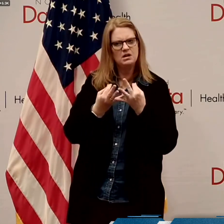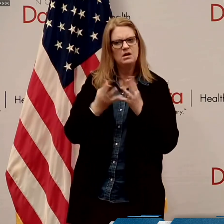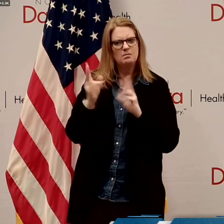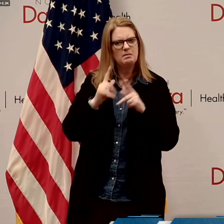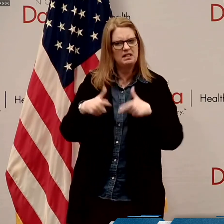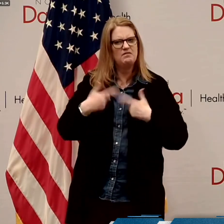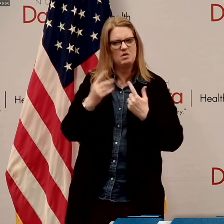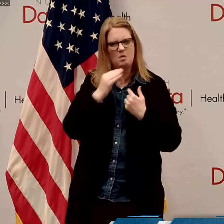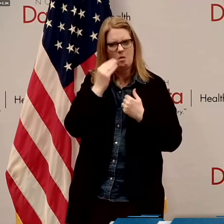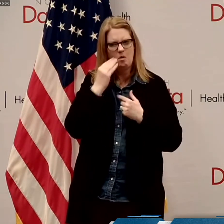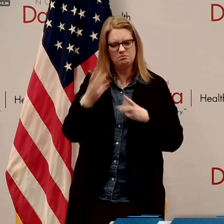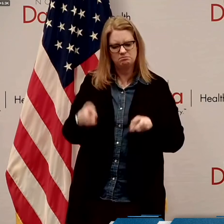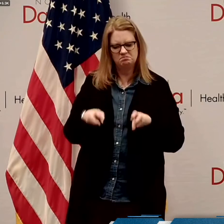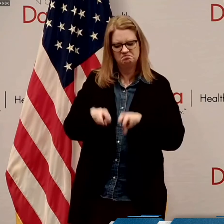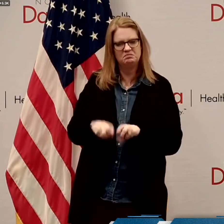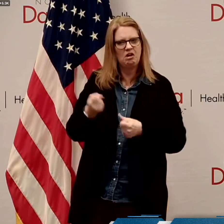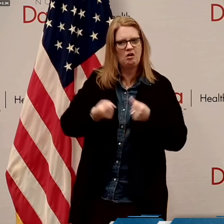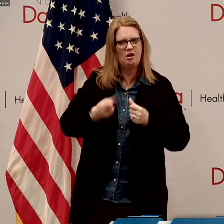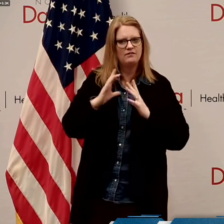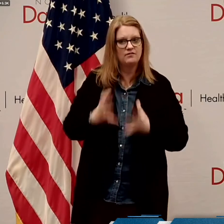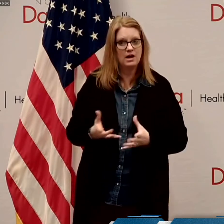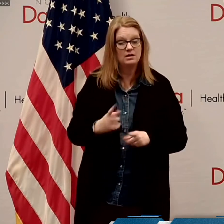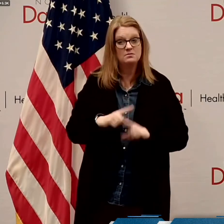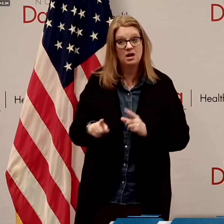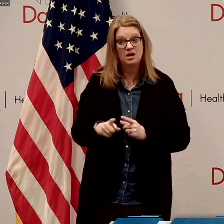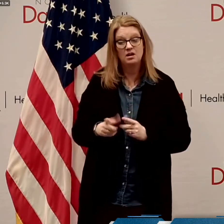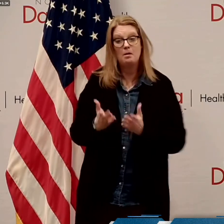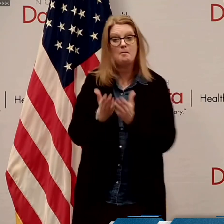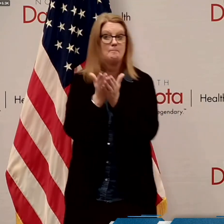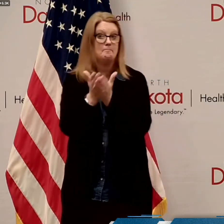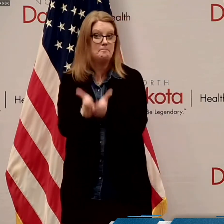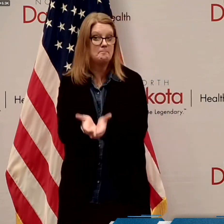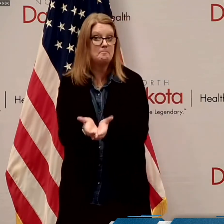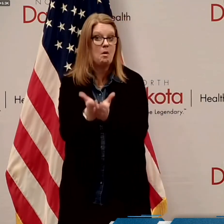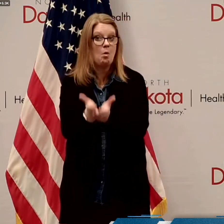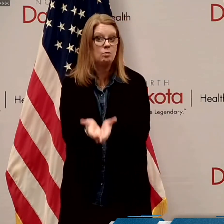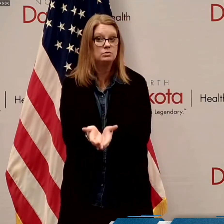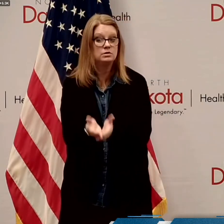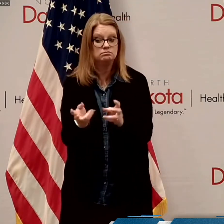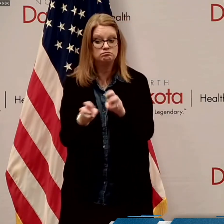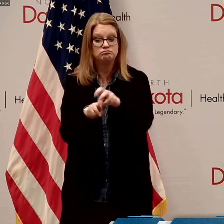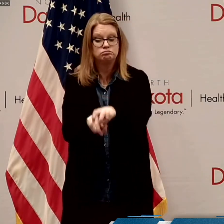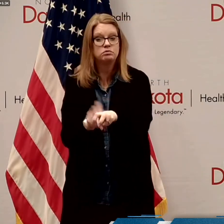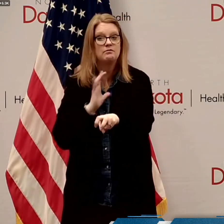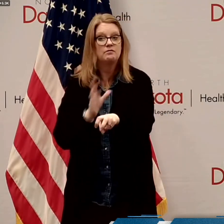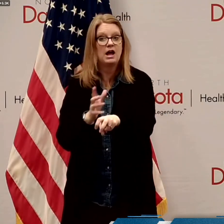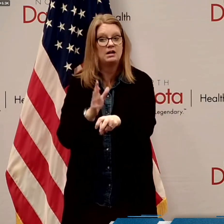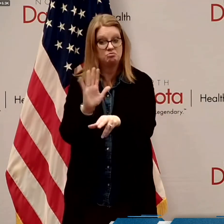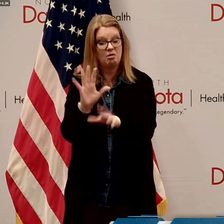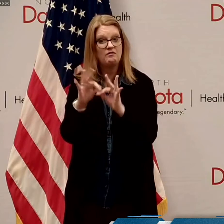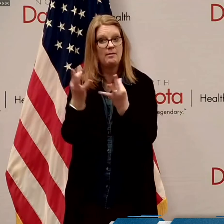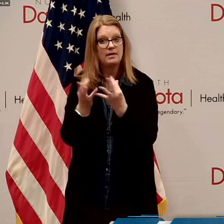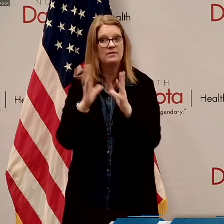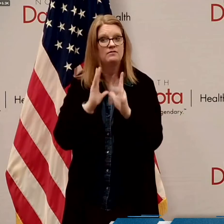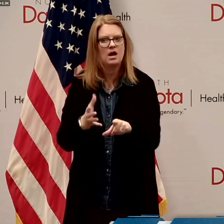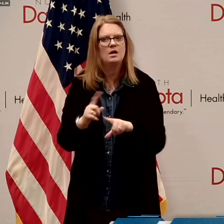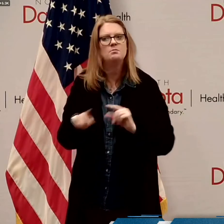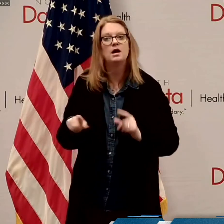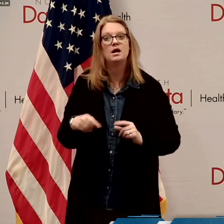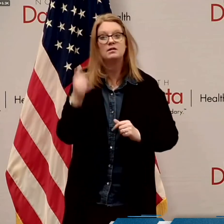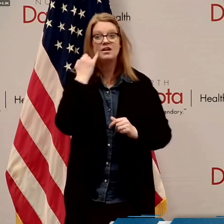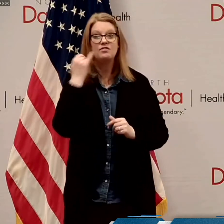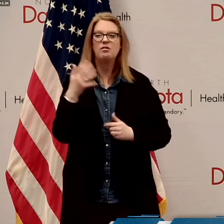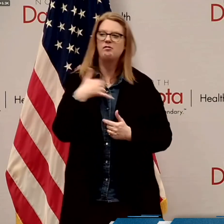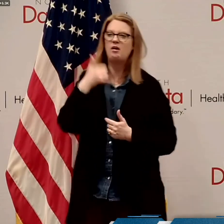contacts. Fishing from a boat with your immediate family members are okay. Bringing along or going with others that you don't already have